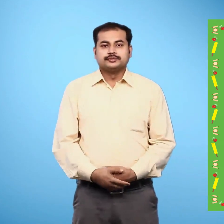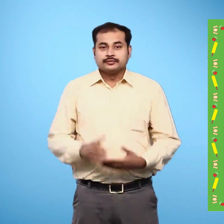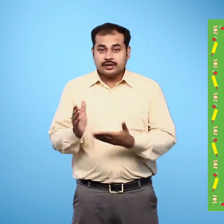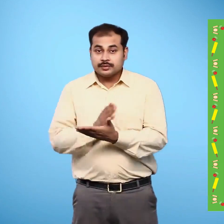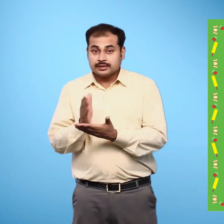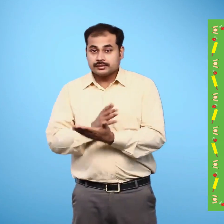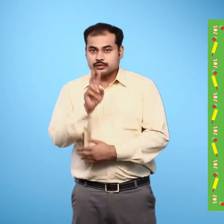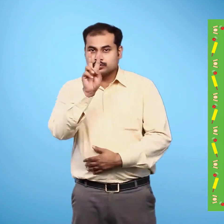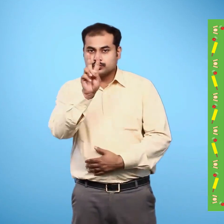Page 2.